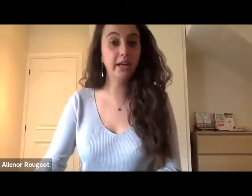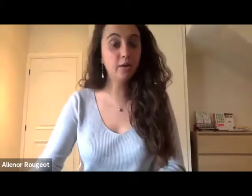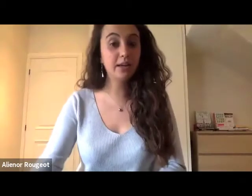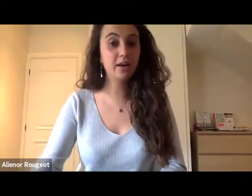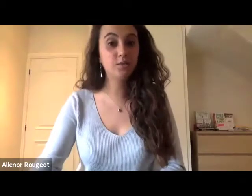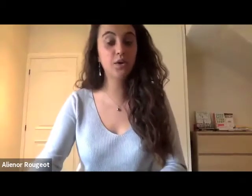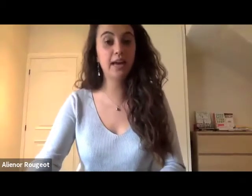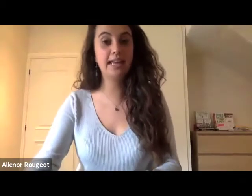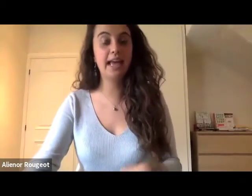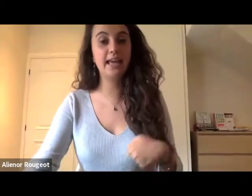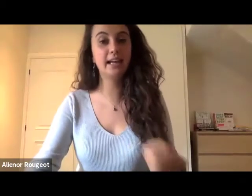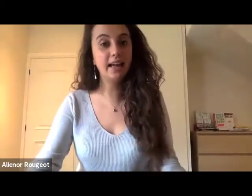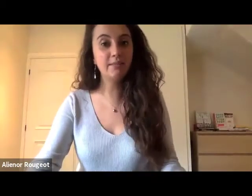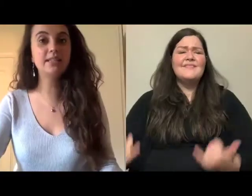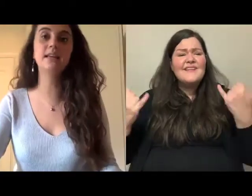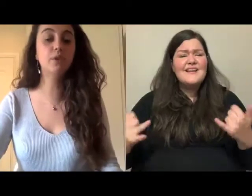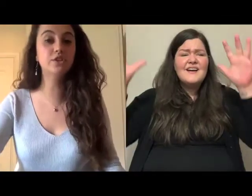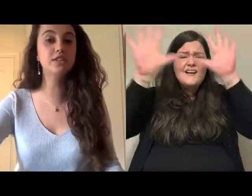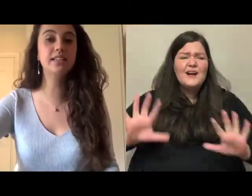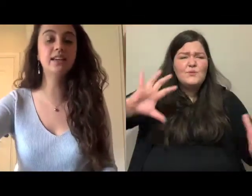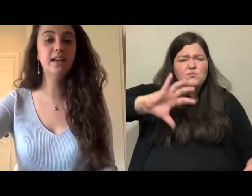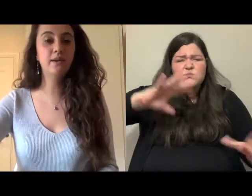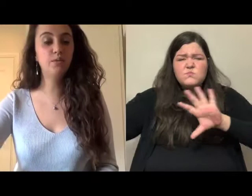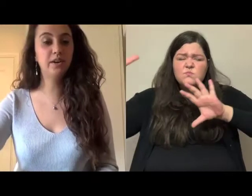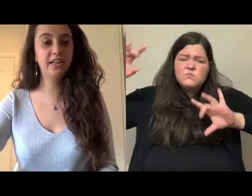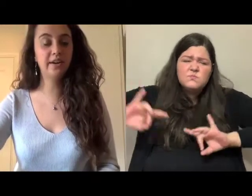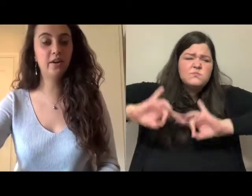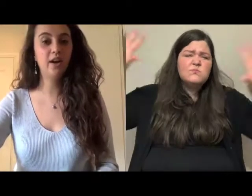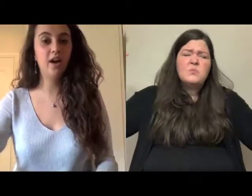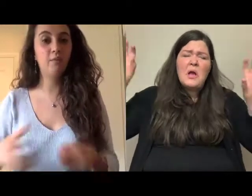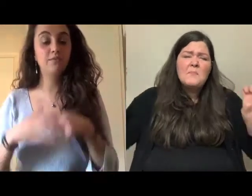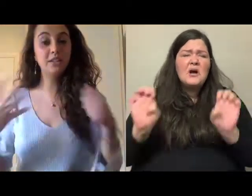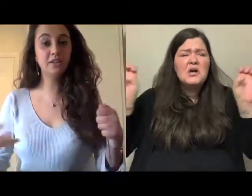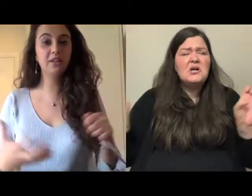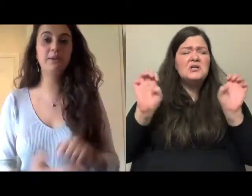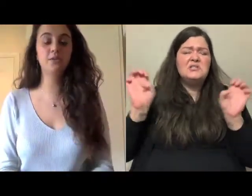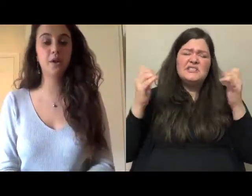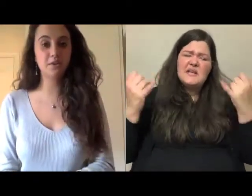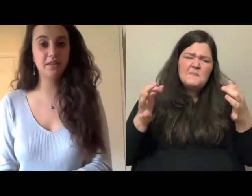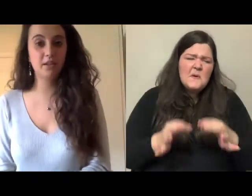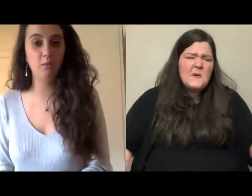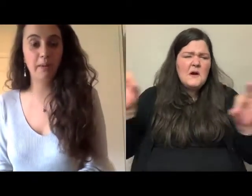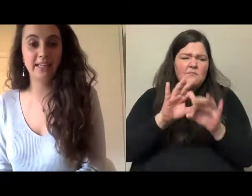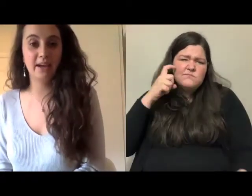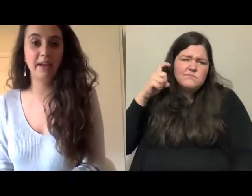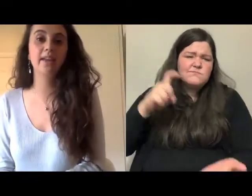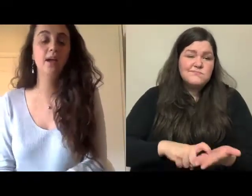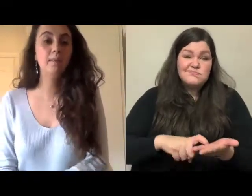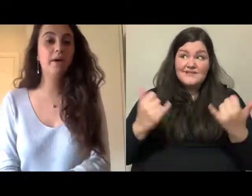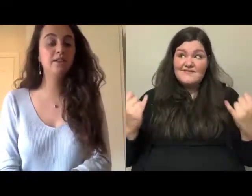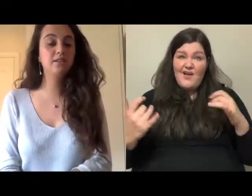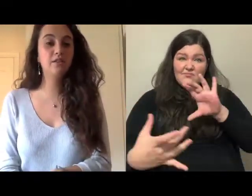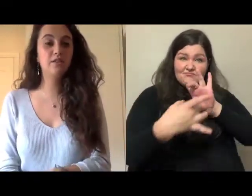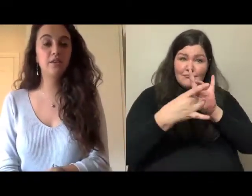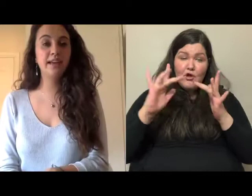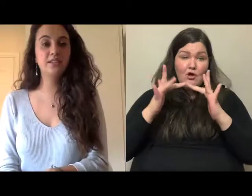We're here because we're in a climate emergency, and we're here digitally because we're also in this global pandemic.